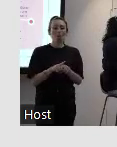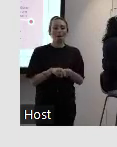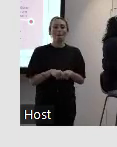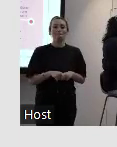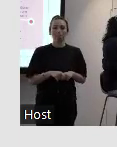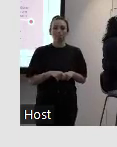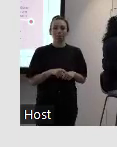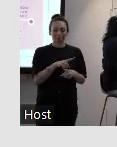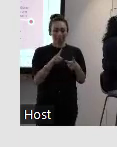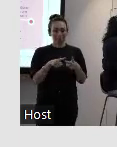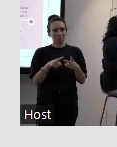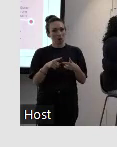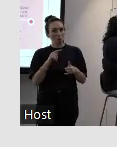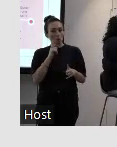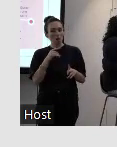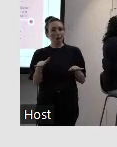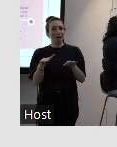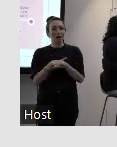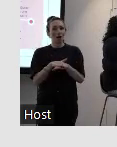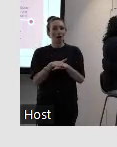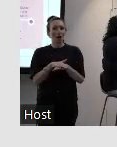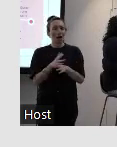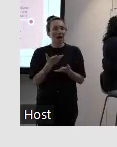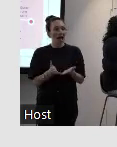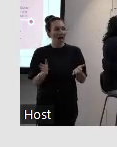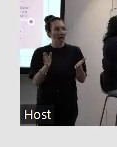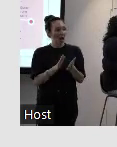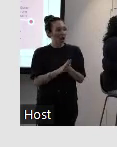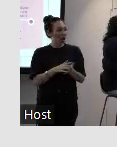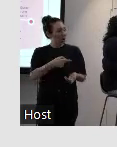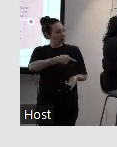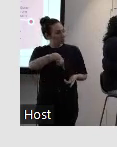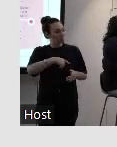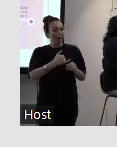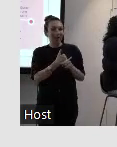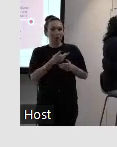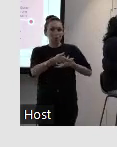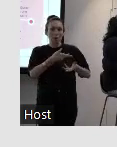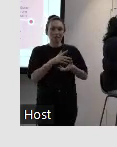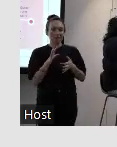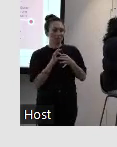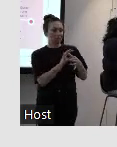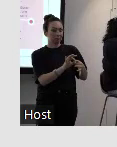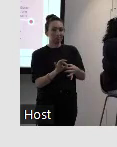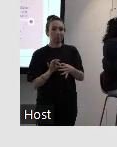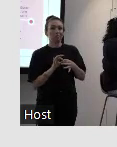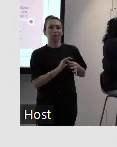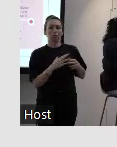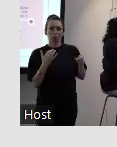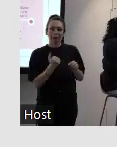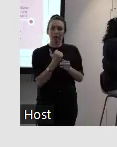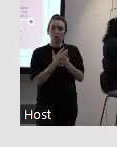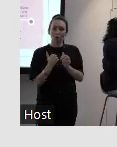talk about how we've really leveraged relationships with clinical services to